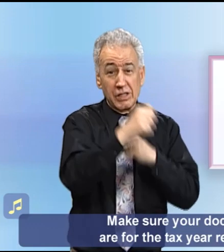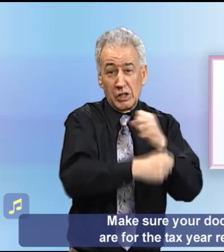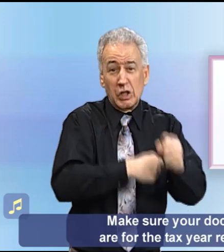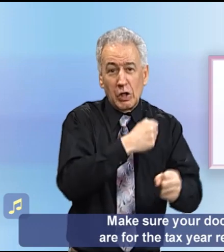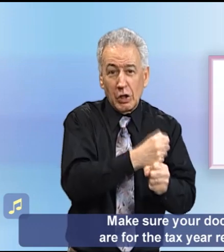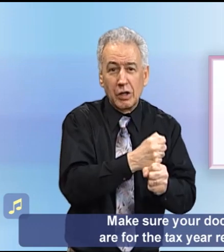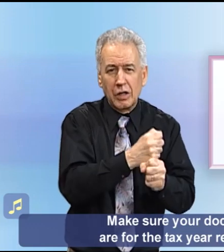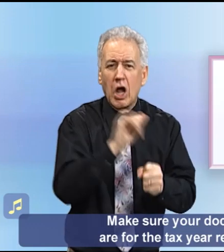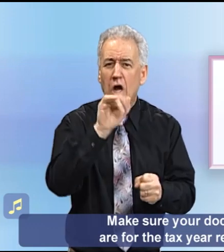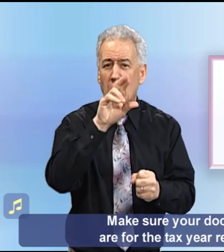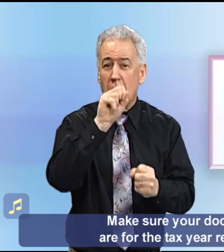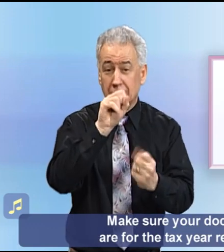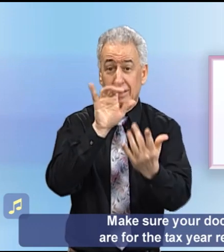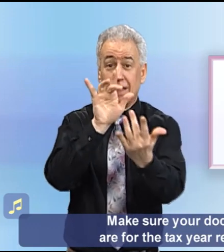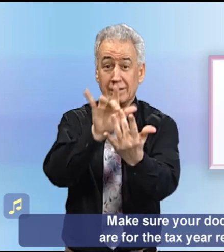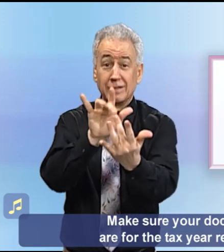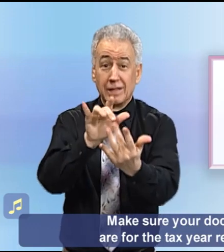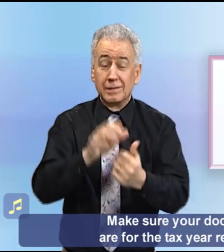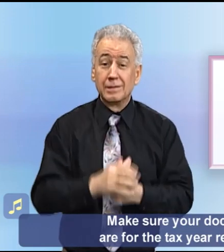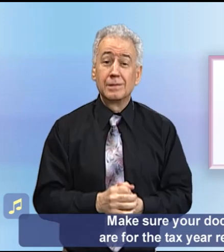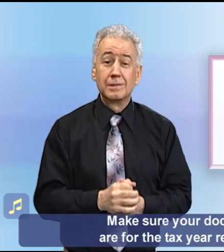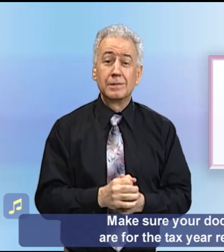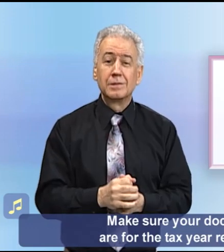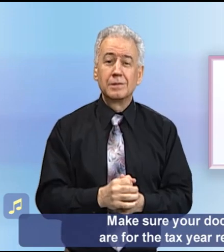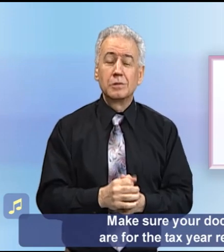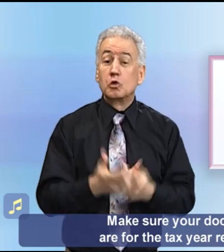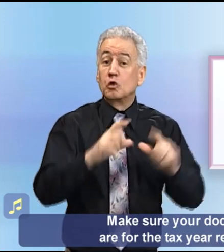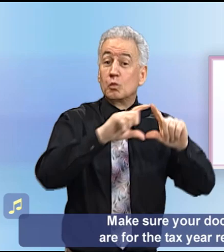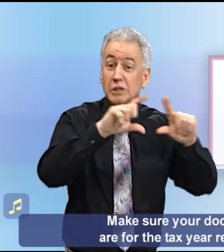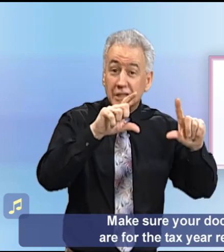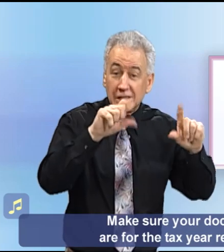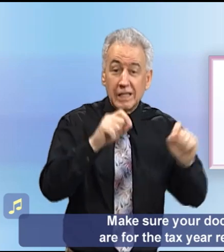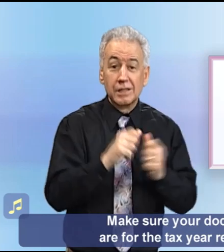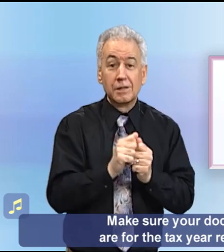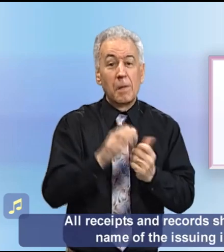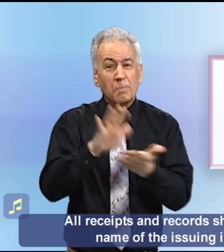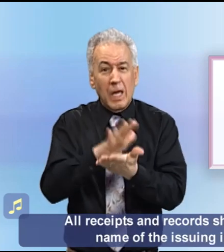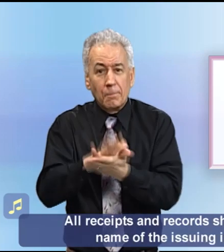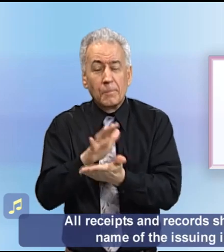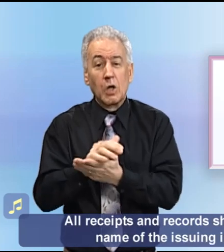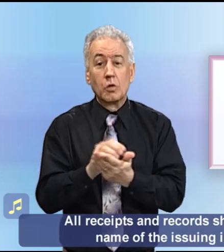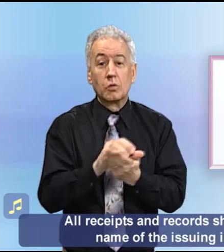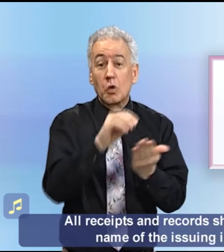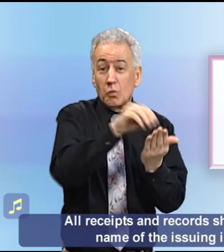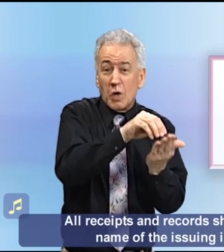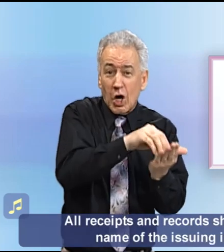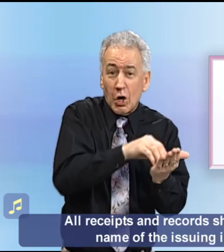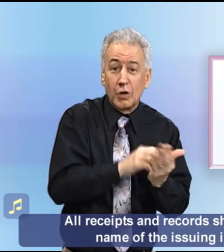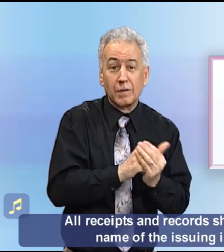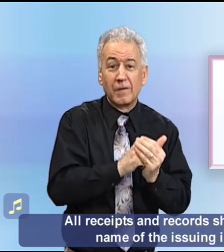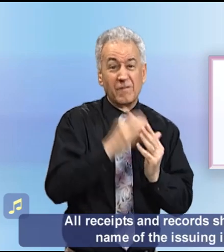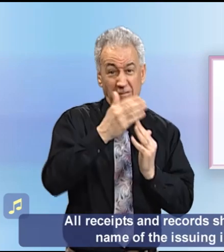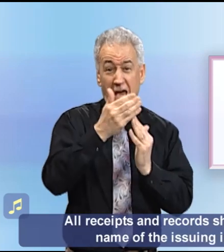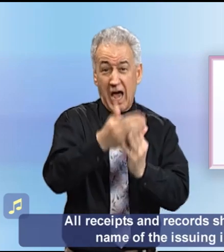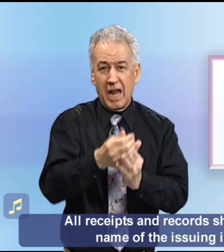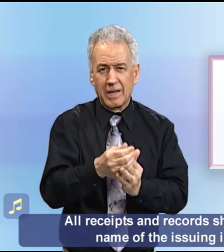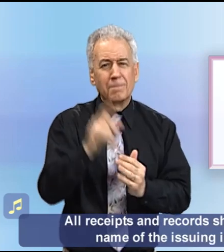all receipts and records should show the name of the